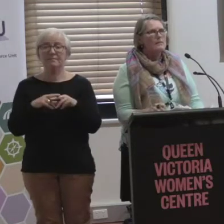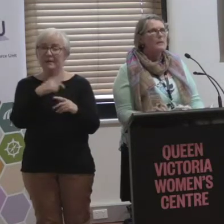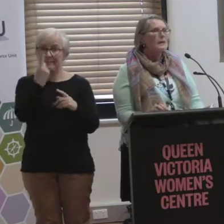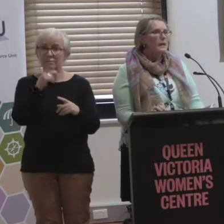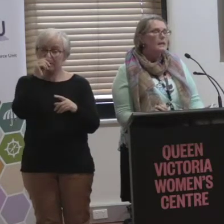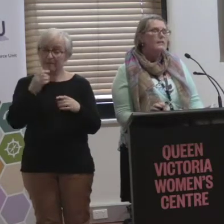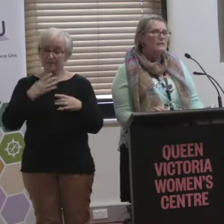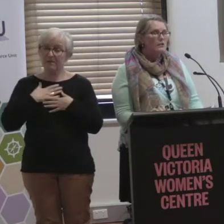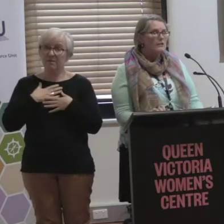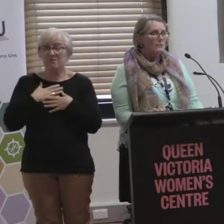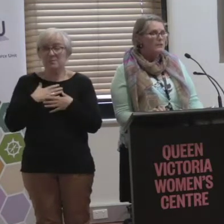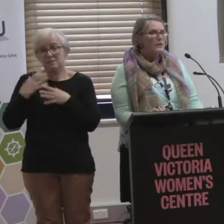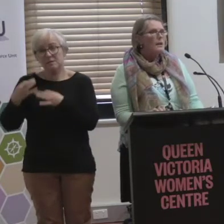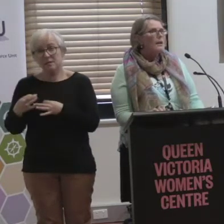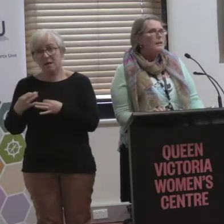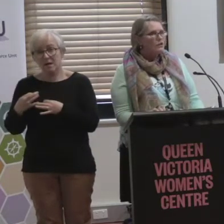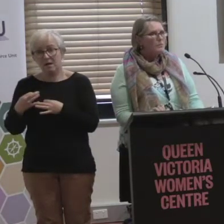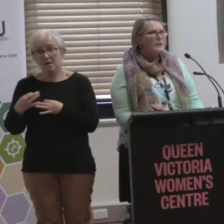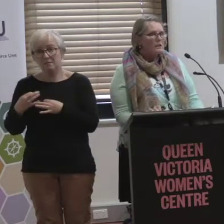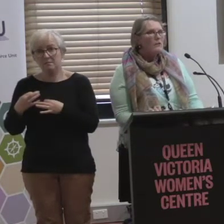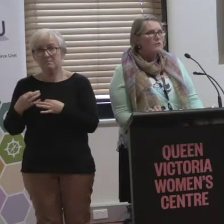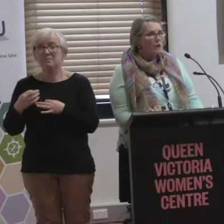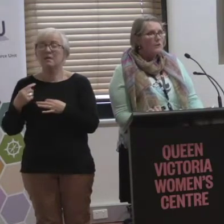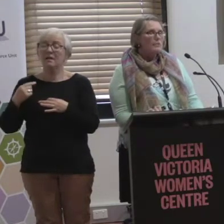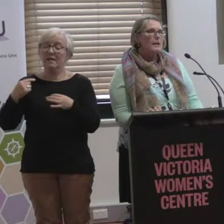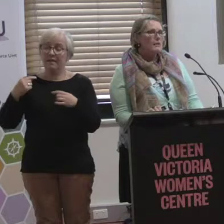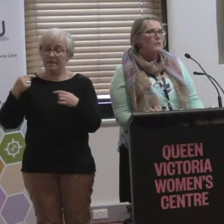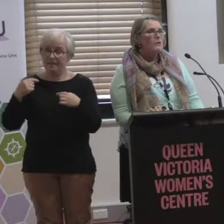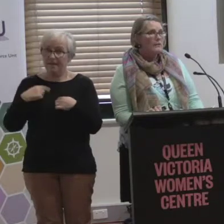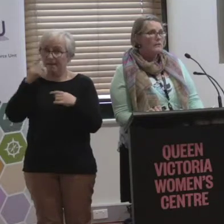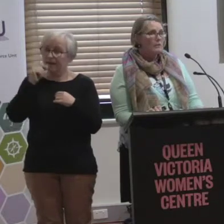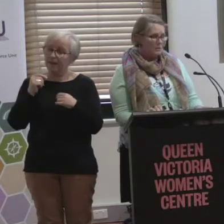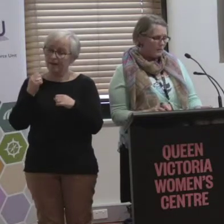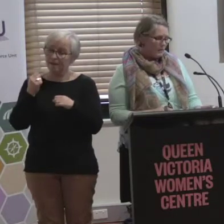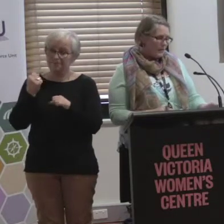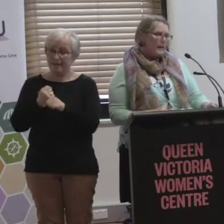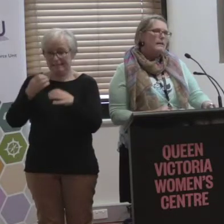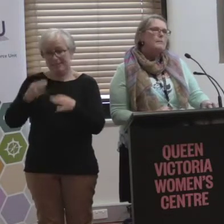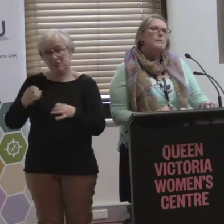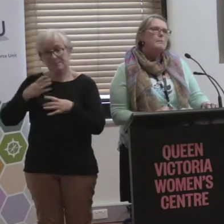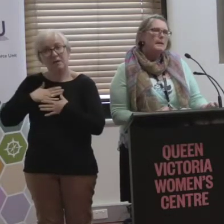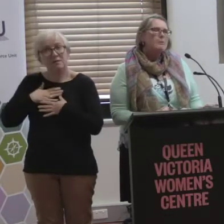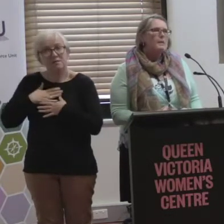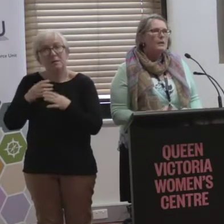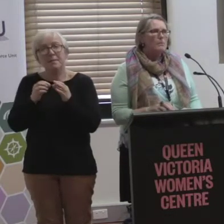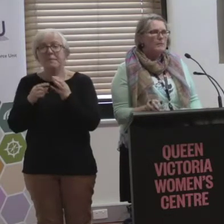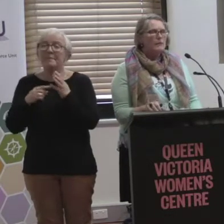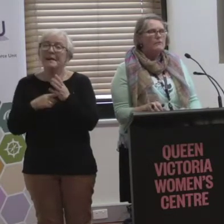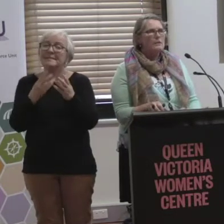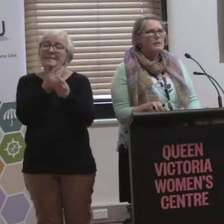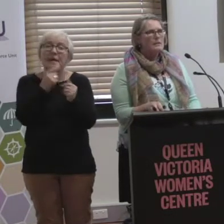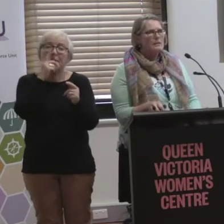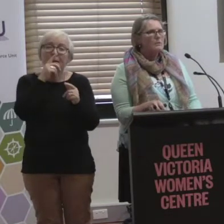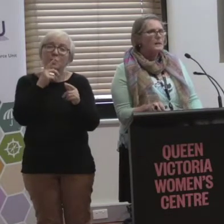decision-making capacity, and again it's decision-specific, they should be given the right to make their own decision. And some people may not